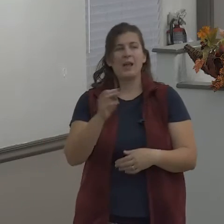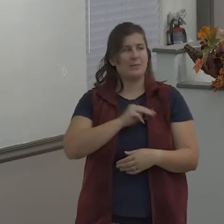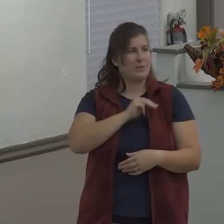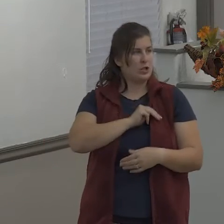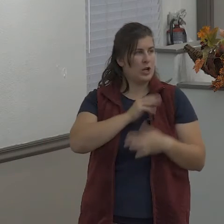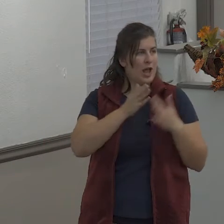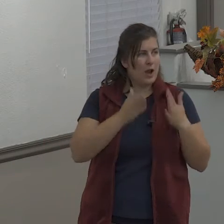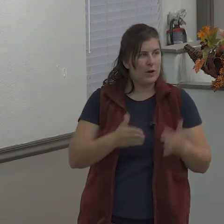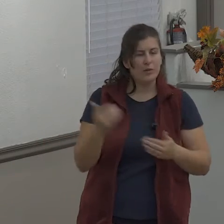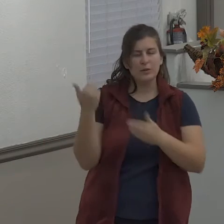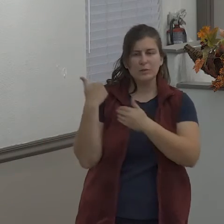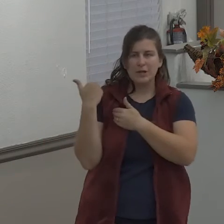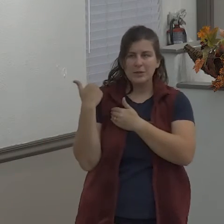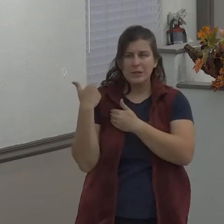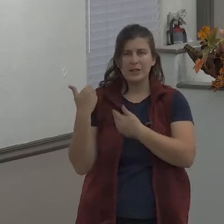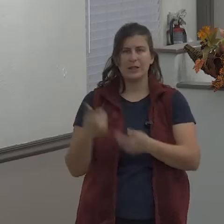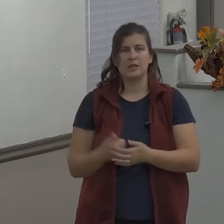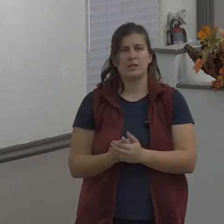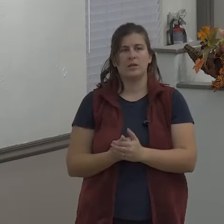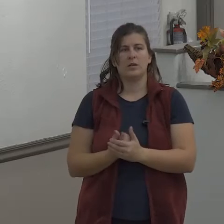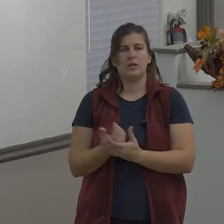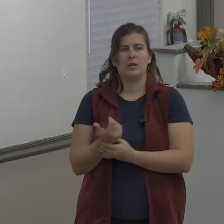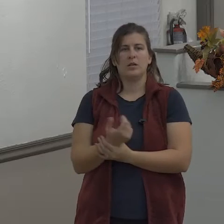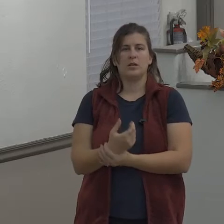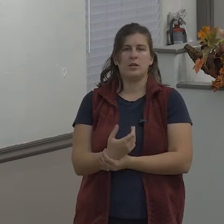no doubt missionaries.